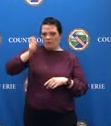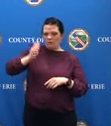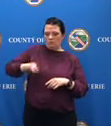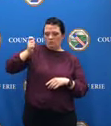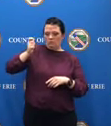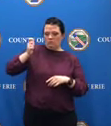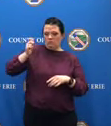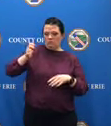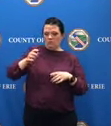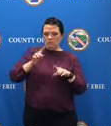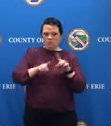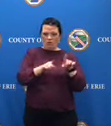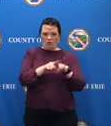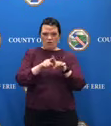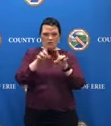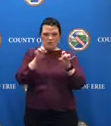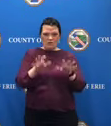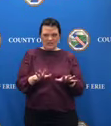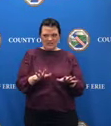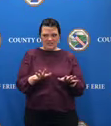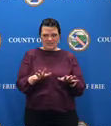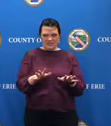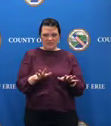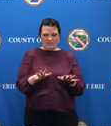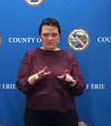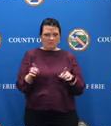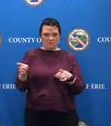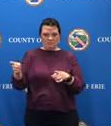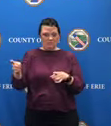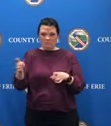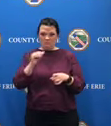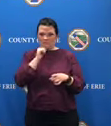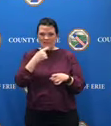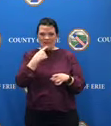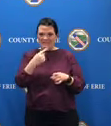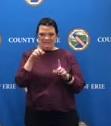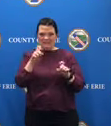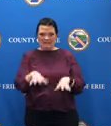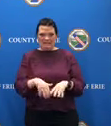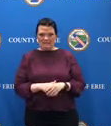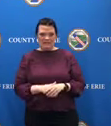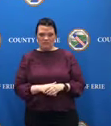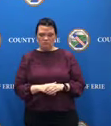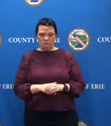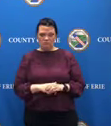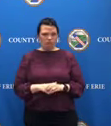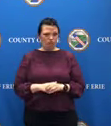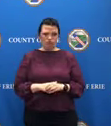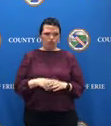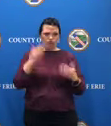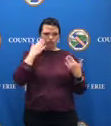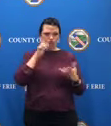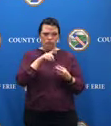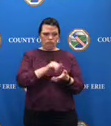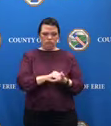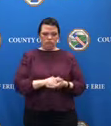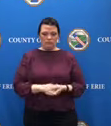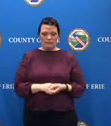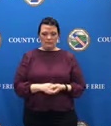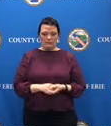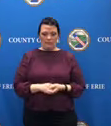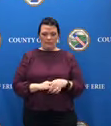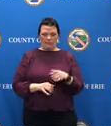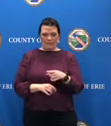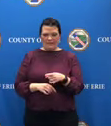also tested. And then also the Father Baker's I didn't say tested. I don't know about that.